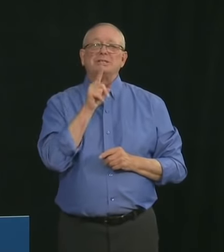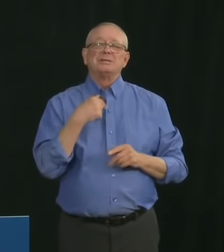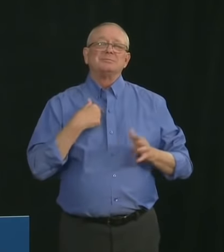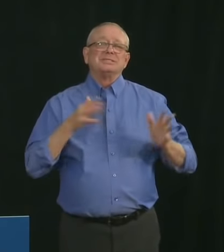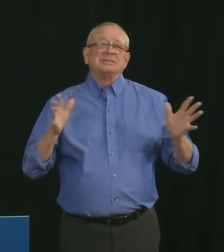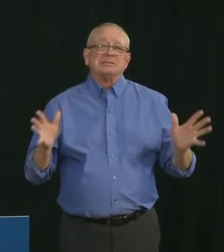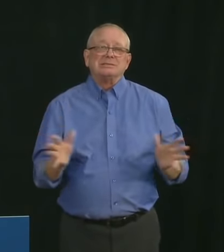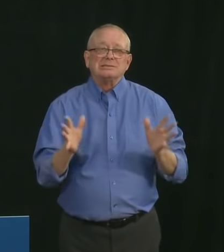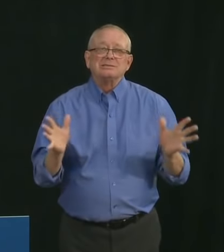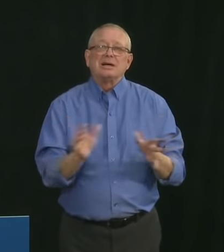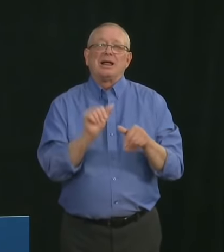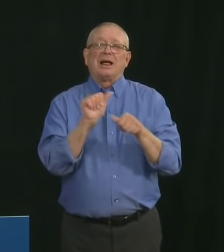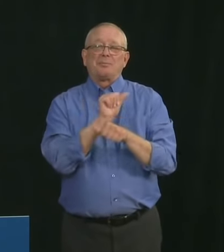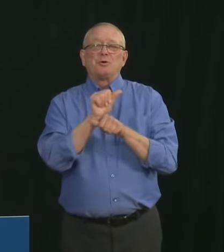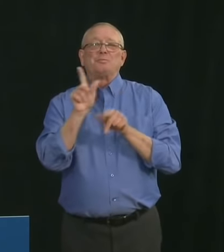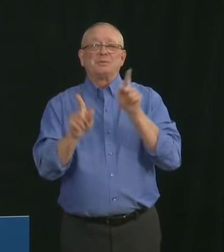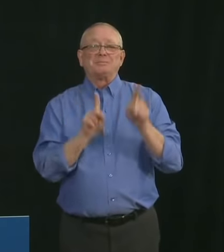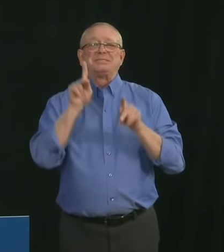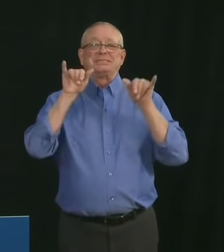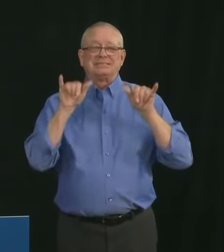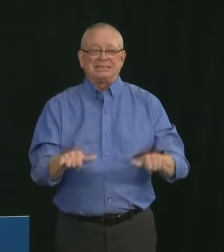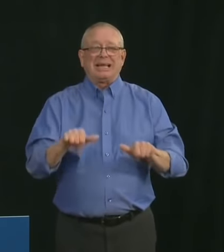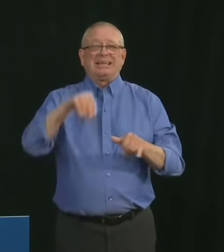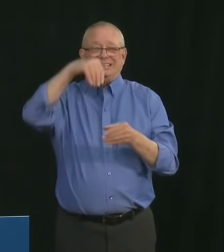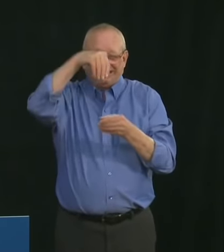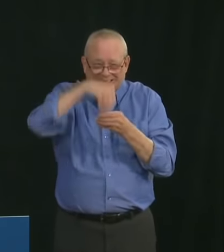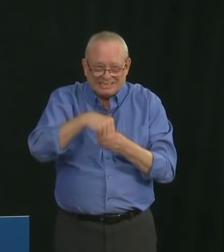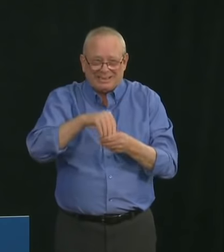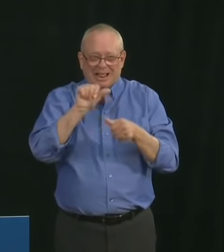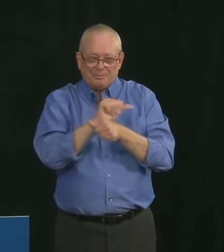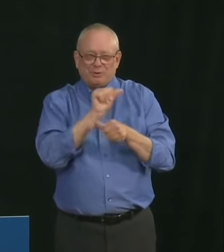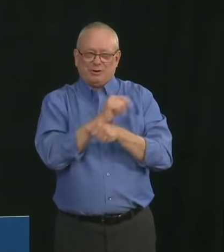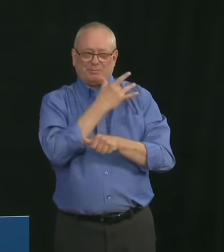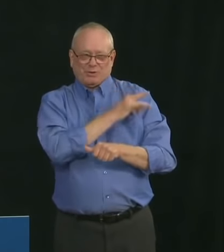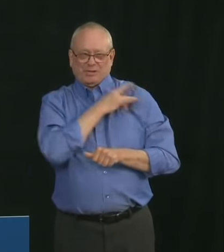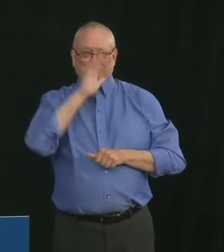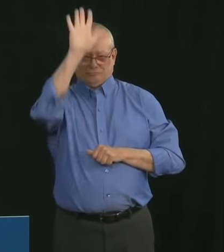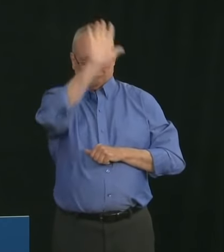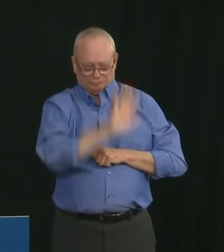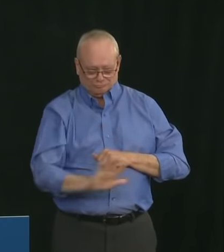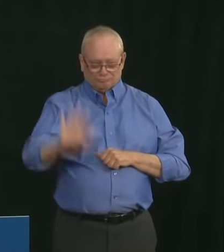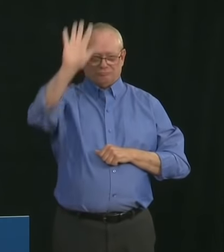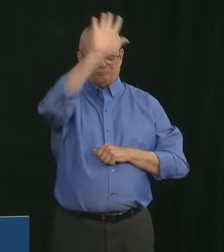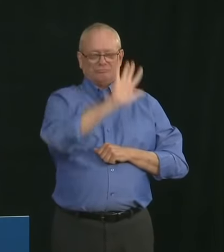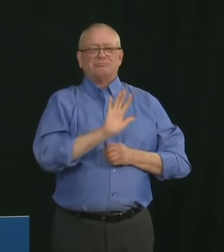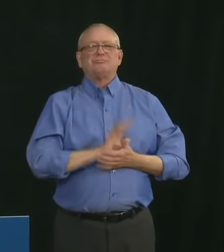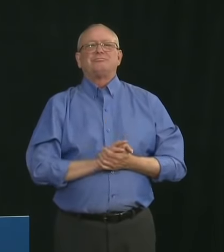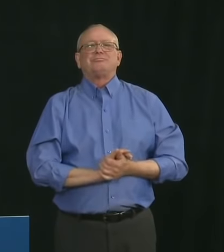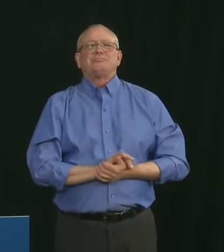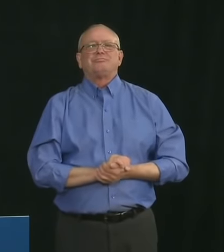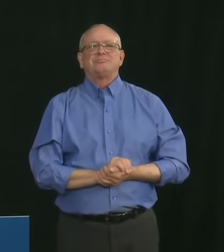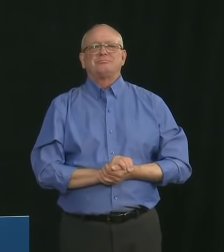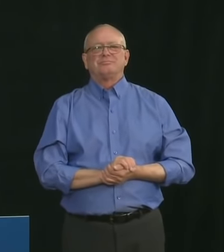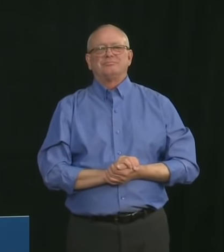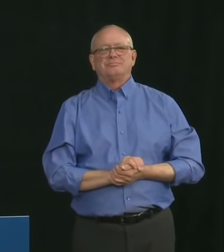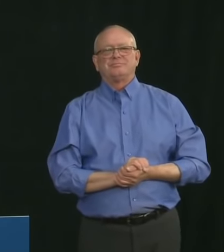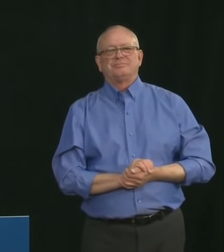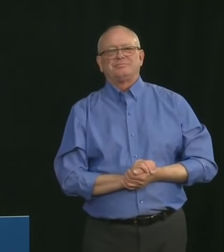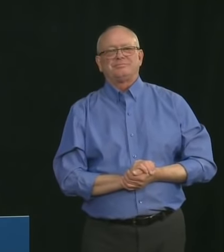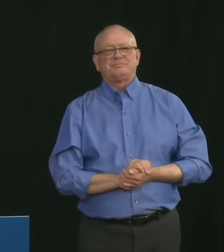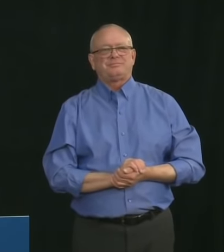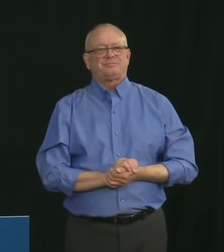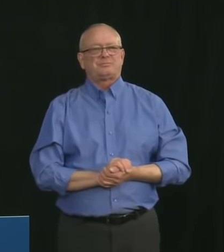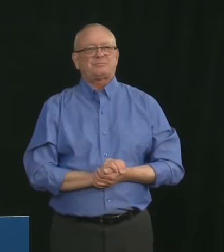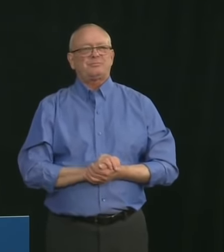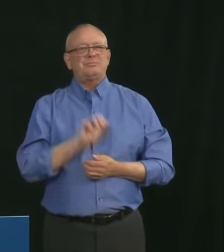summer. Operator, can you put through the next question, please? Next is Leanne Allison with Air 1061.